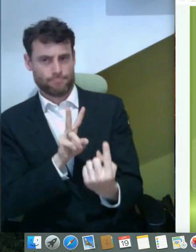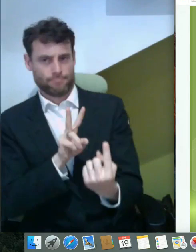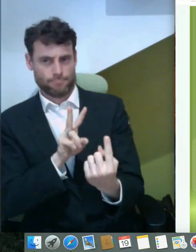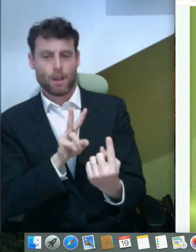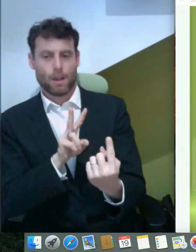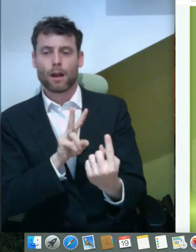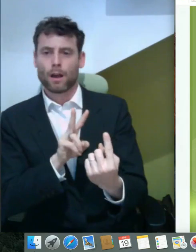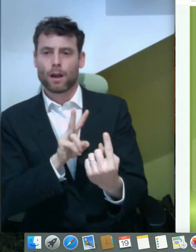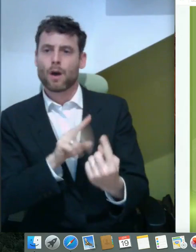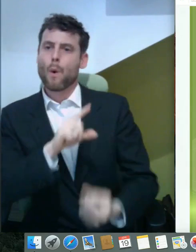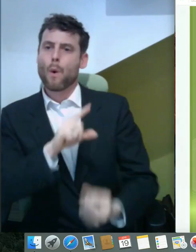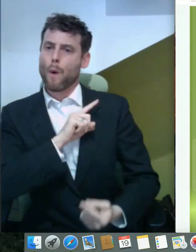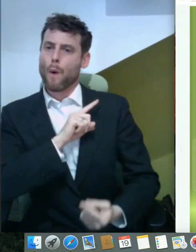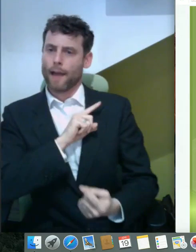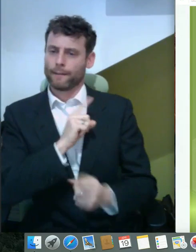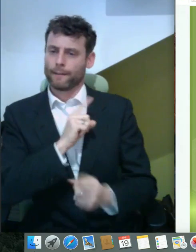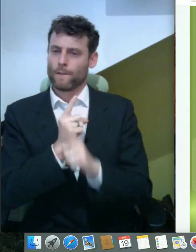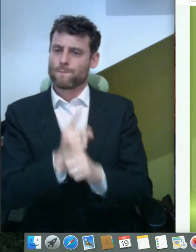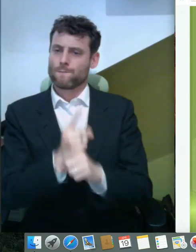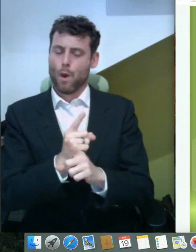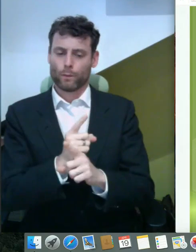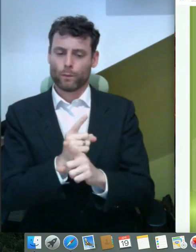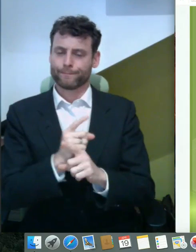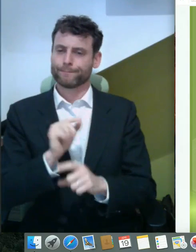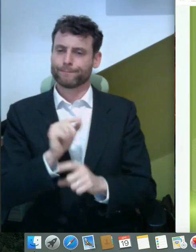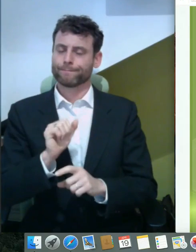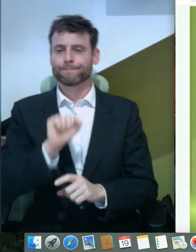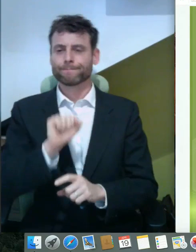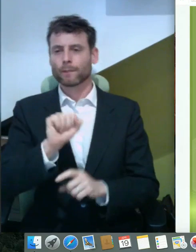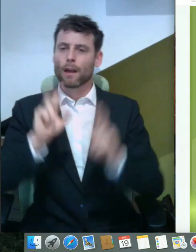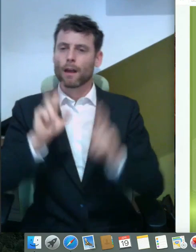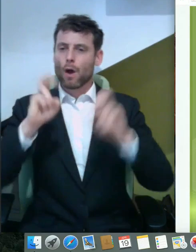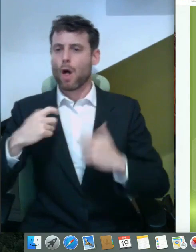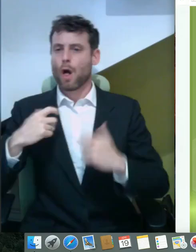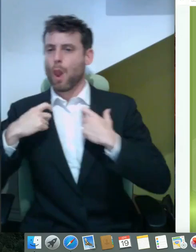preserve the lawyer-client privilege.